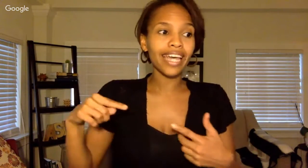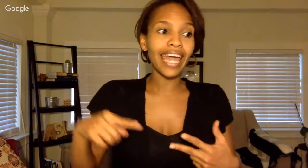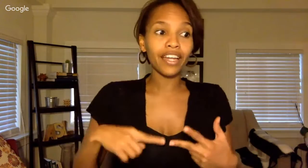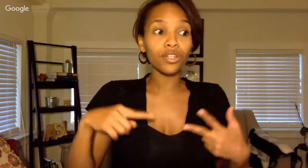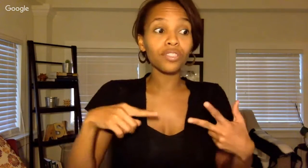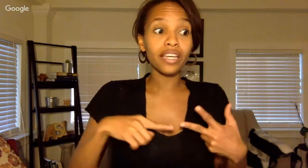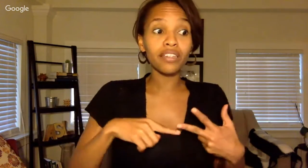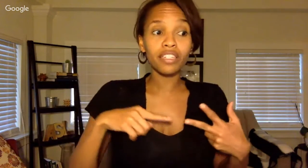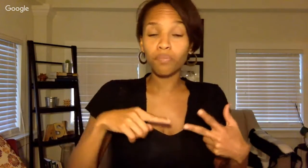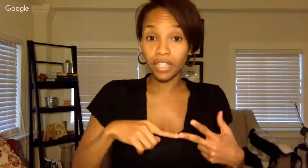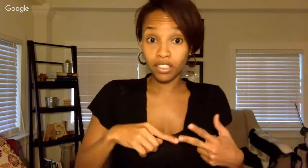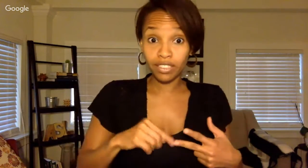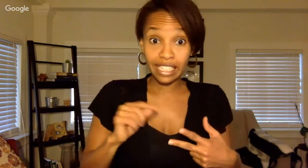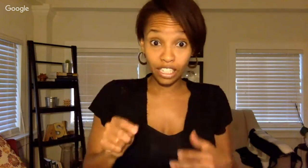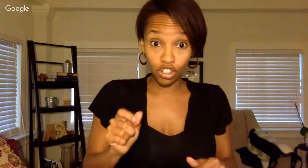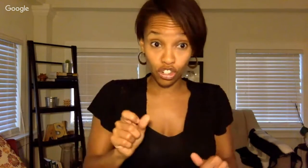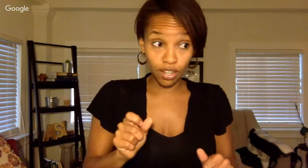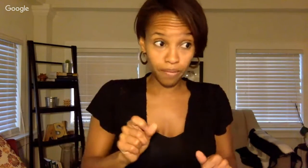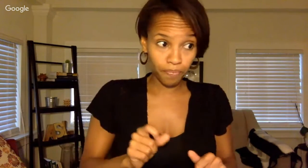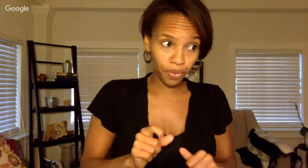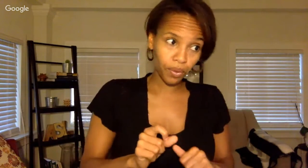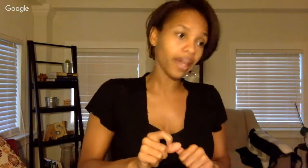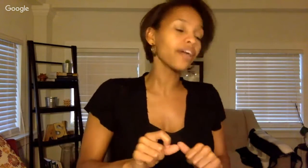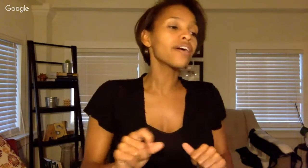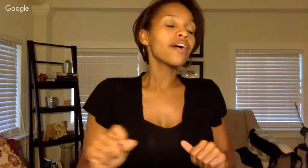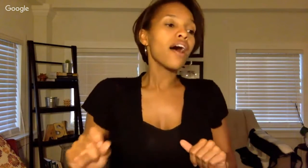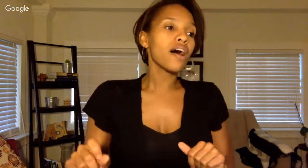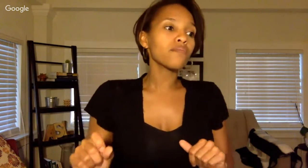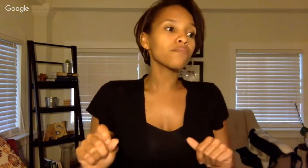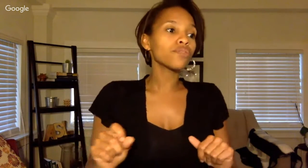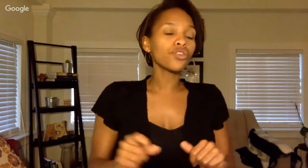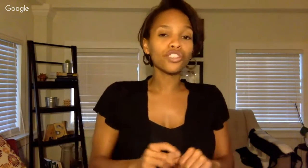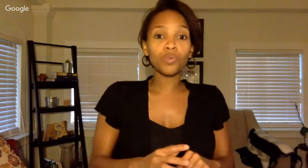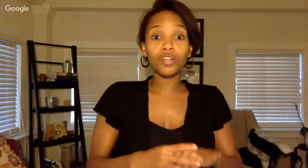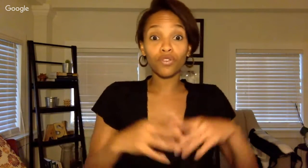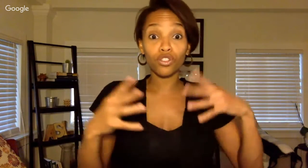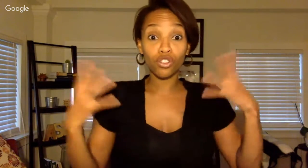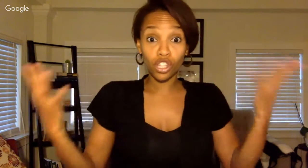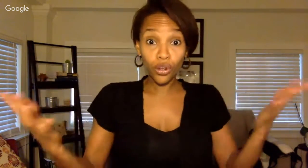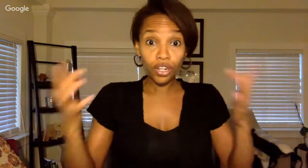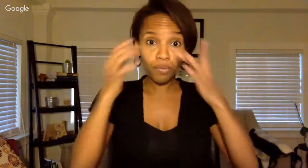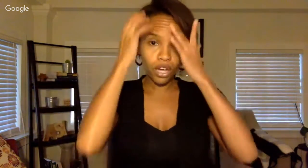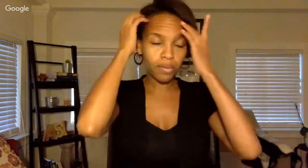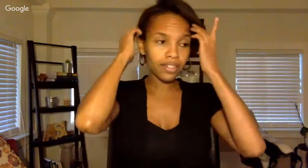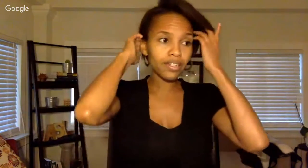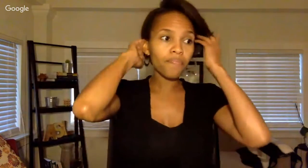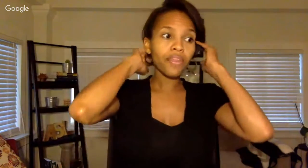and utility bill. Did she? Okay, so you're interpreting for a Social Security appointment.